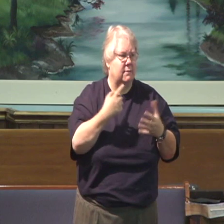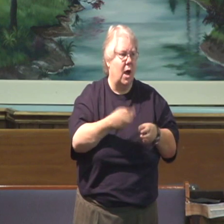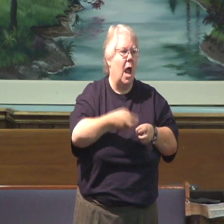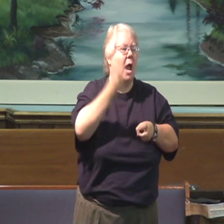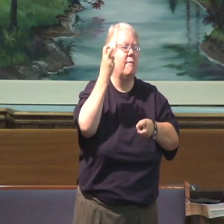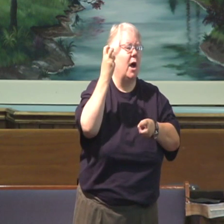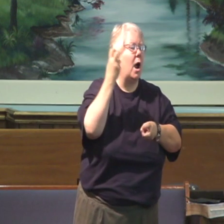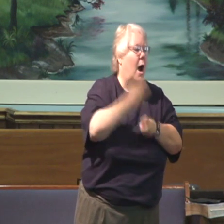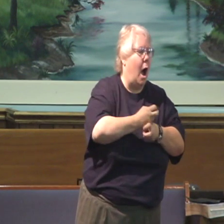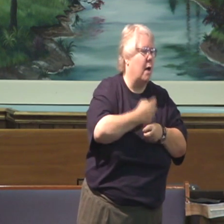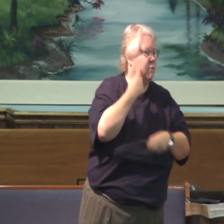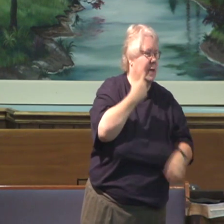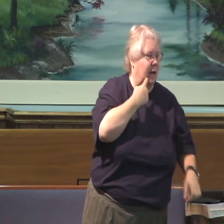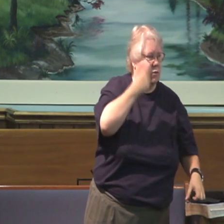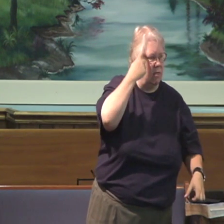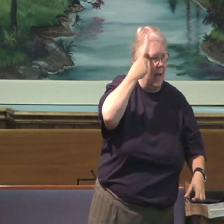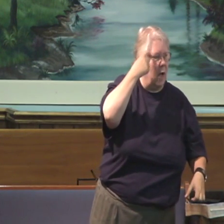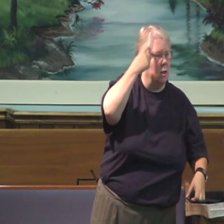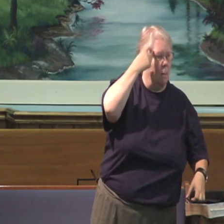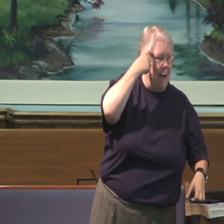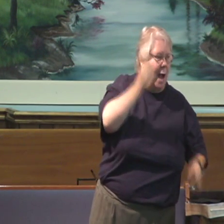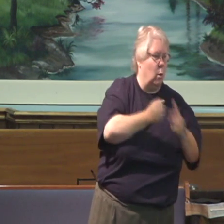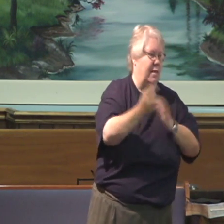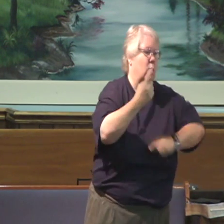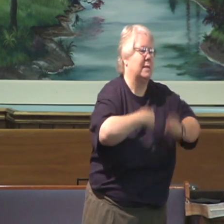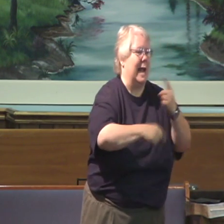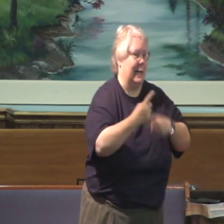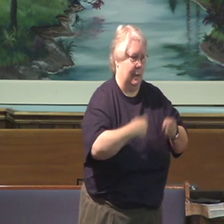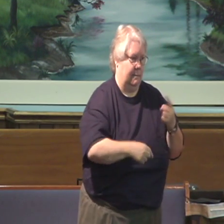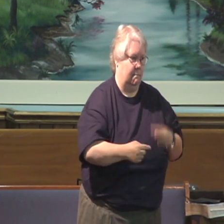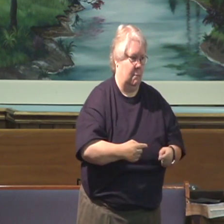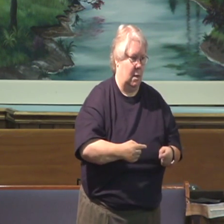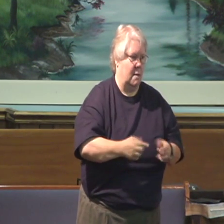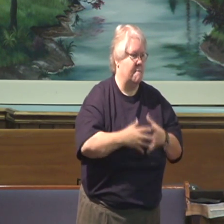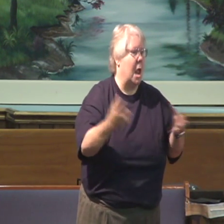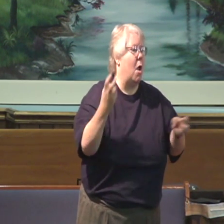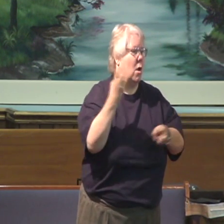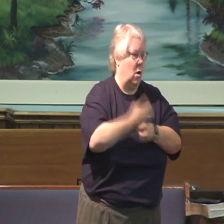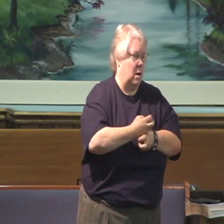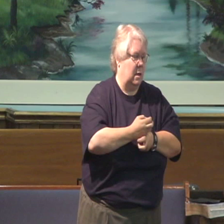It's very, very hard to duck the fence of a man without saying it. Big.